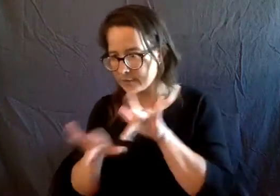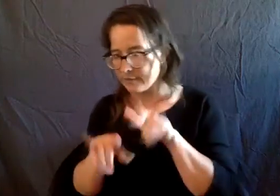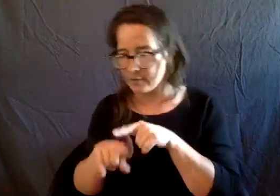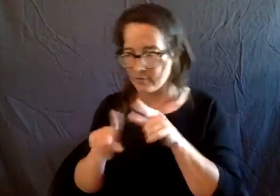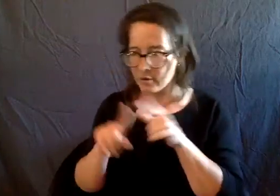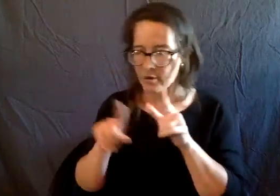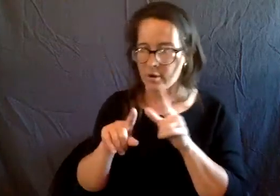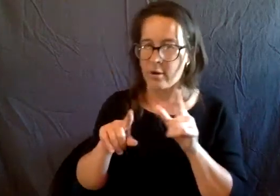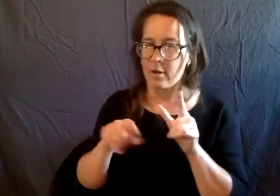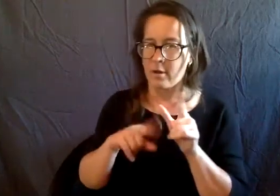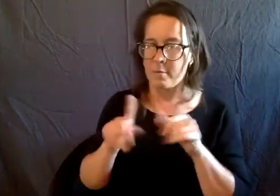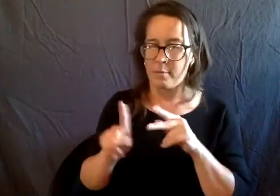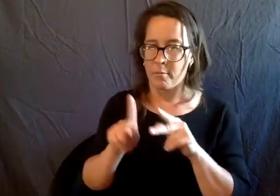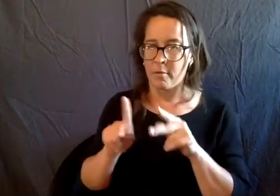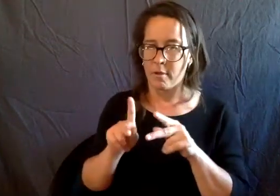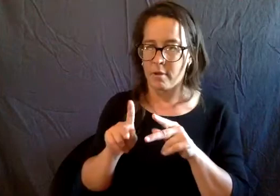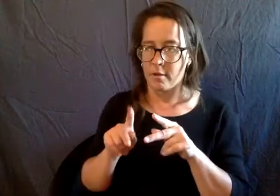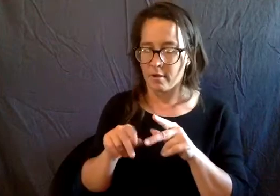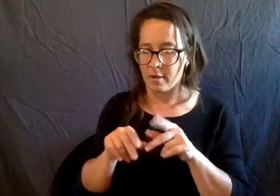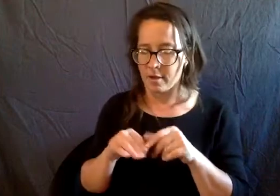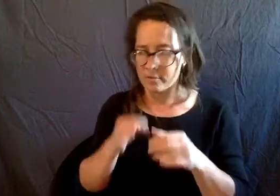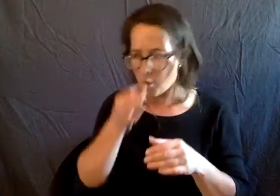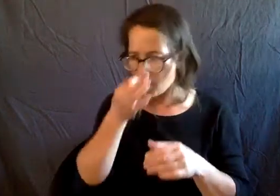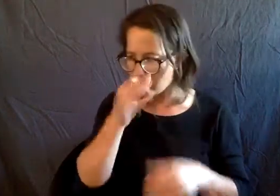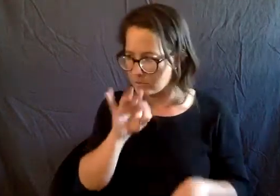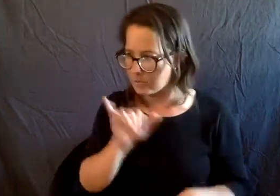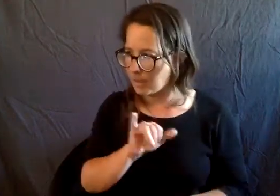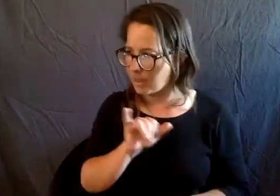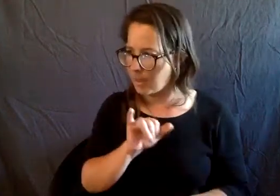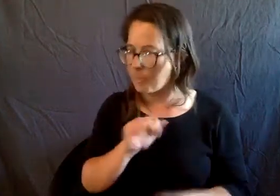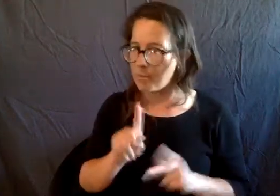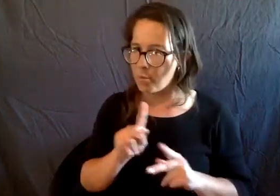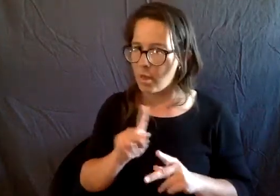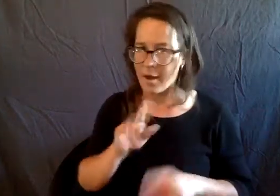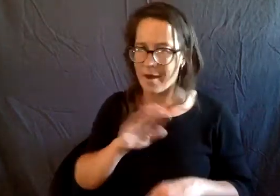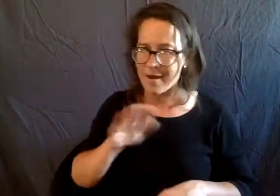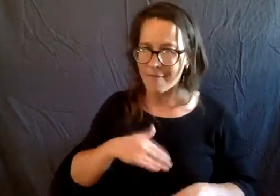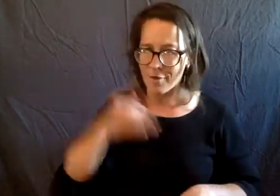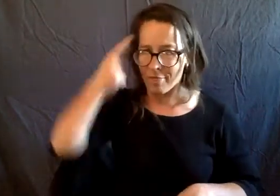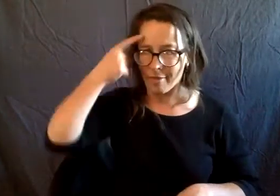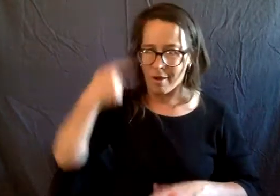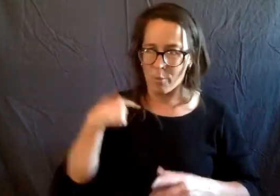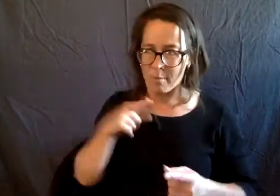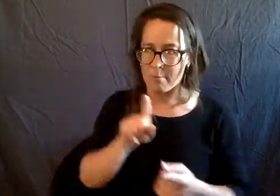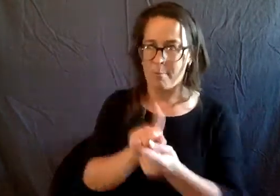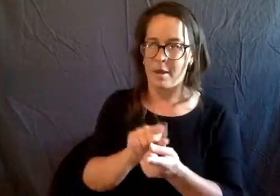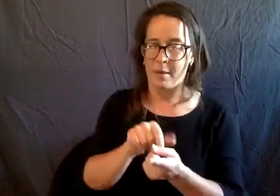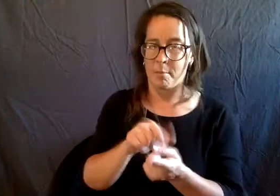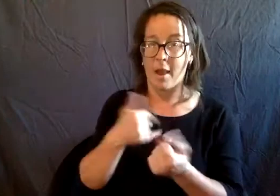today. It's almost like people I never thought I would meet, but now I have the opportunity to see them,